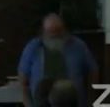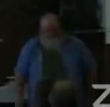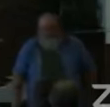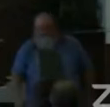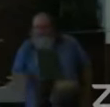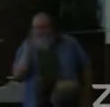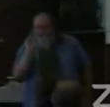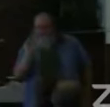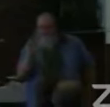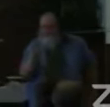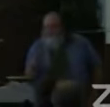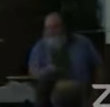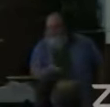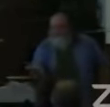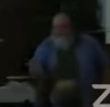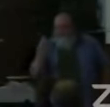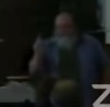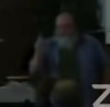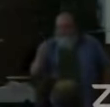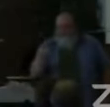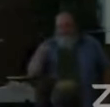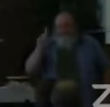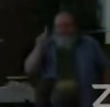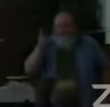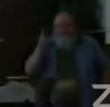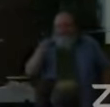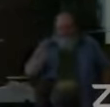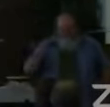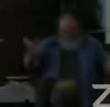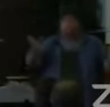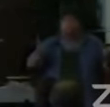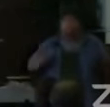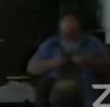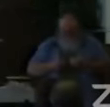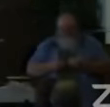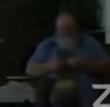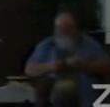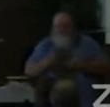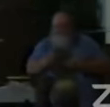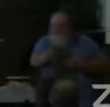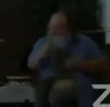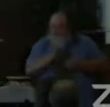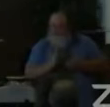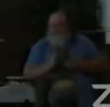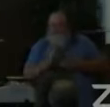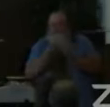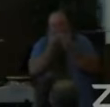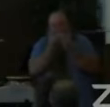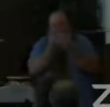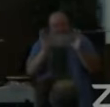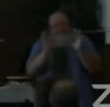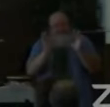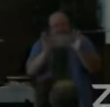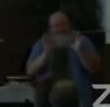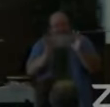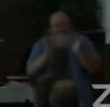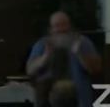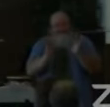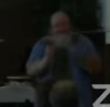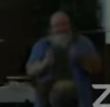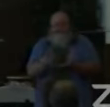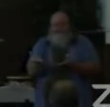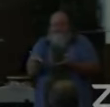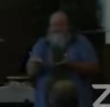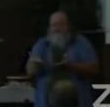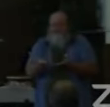Two things we need to do. First is we need to receive God's free gift of salvation. If you haven't done it, you need to do it. That's how we